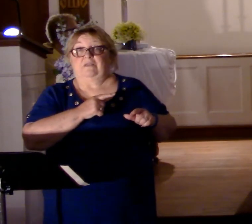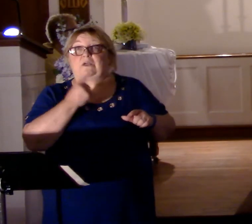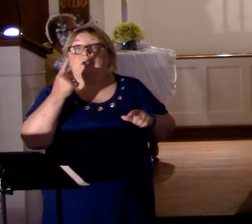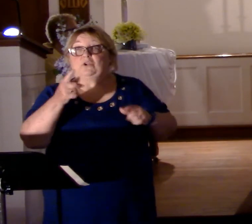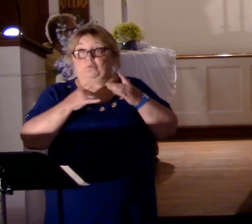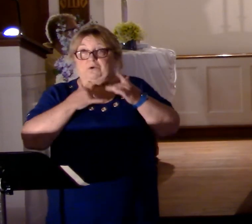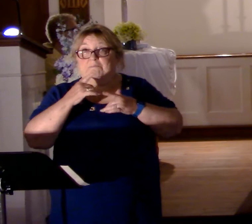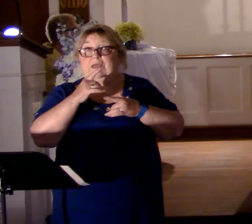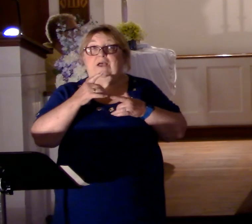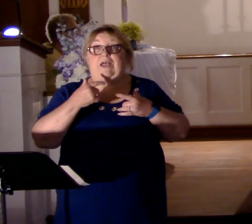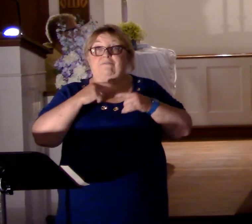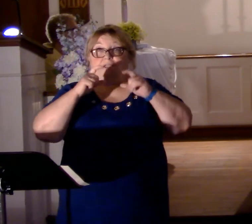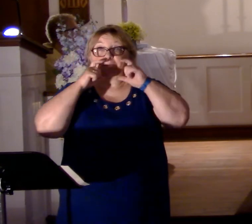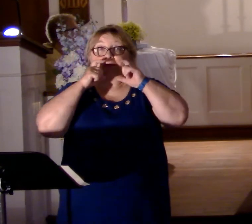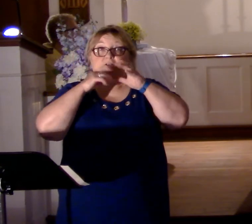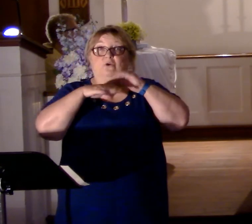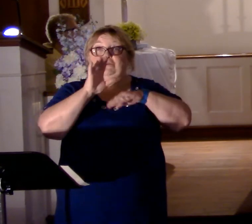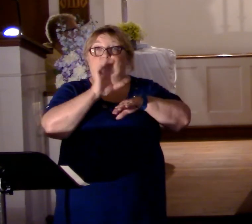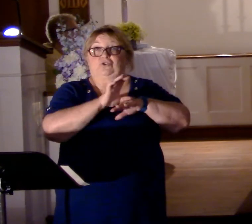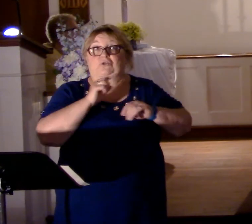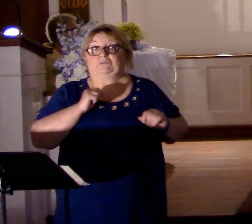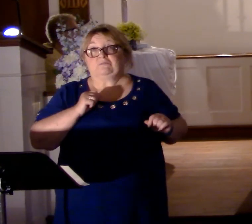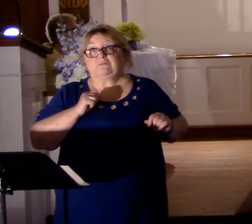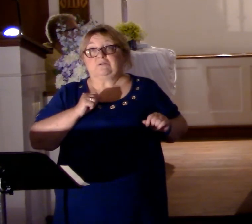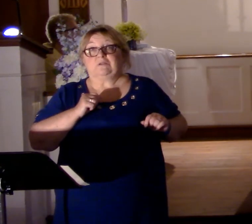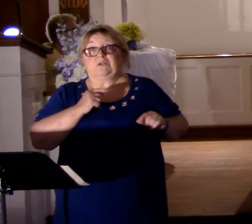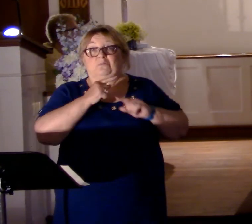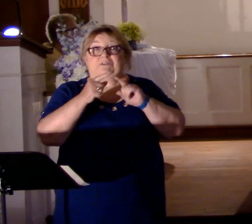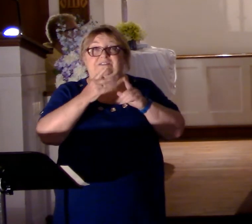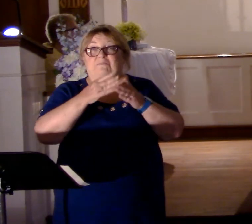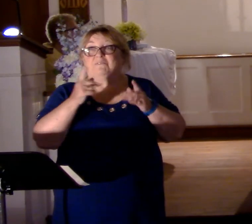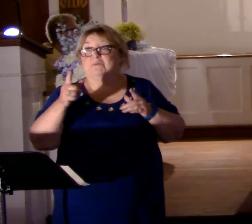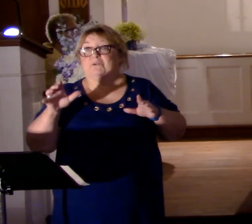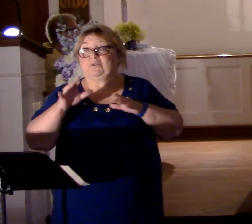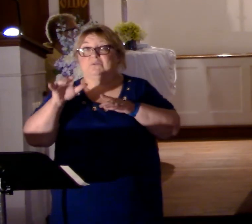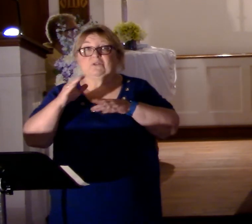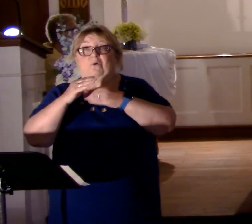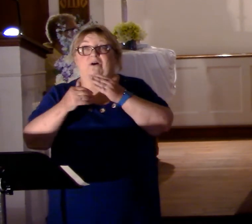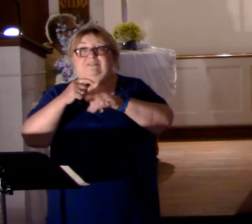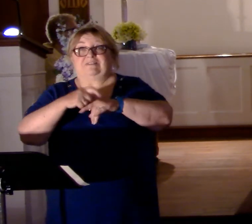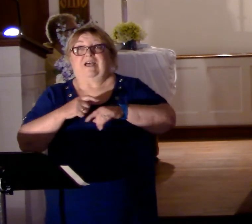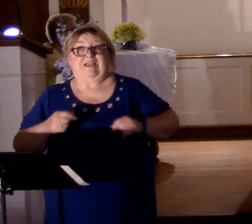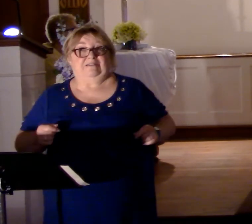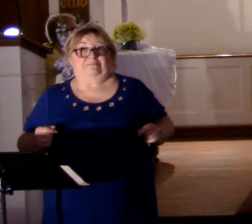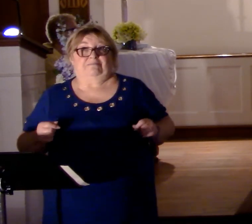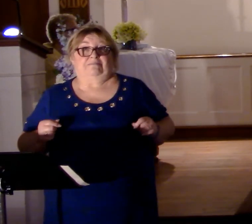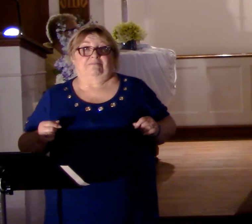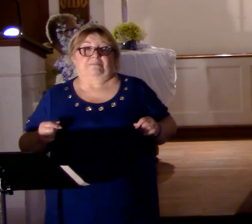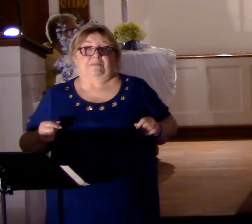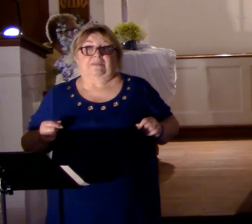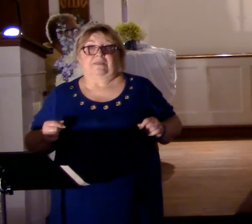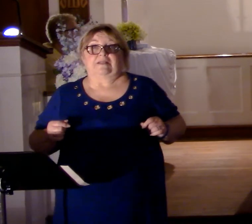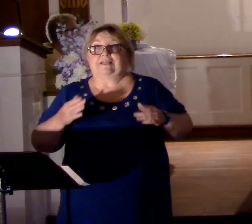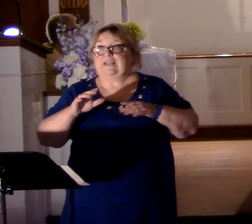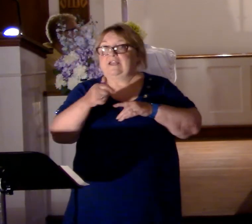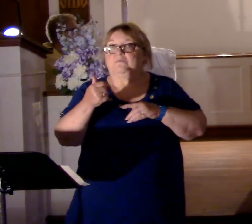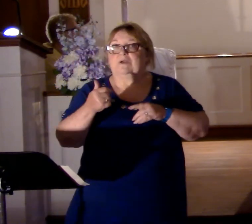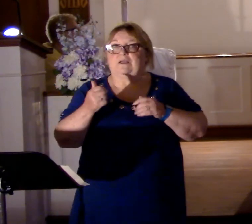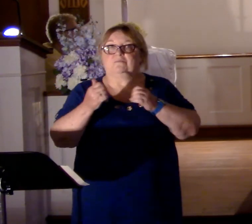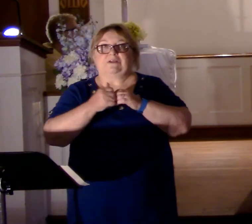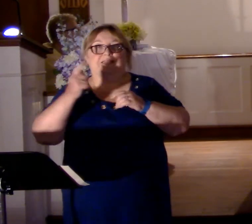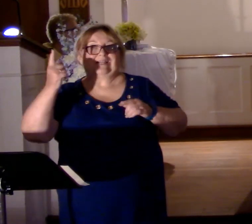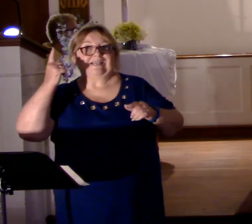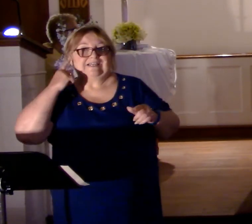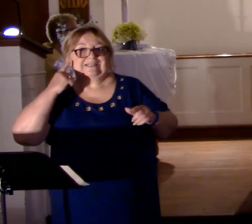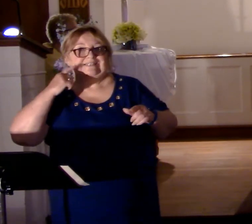all worried about wearing a mask to church when some of you have been doing it all the time. Let anyone with